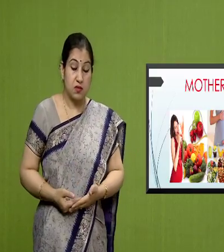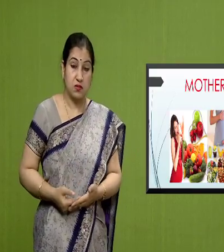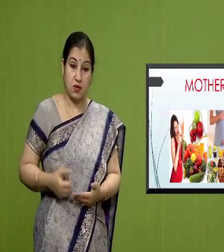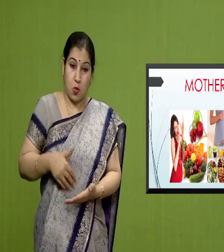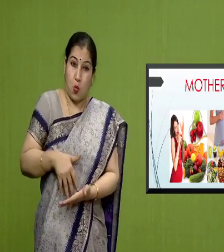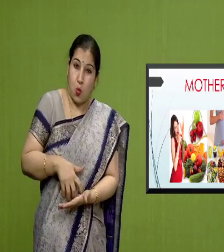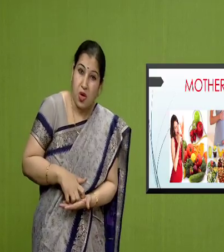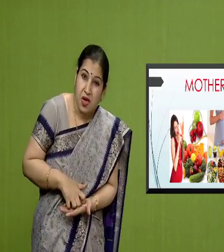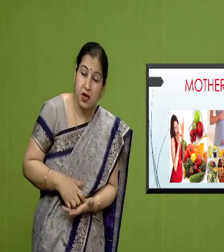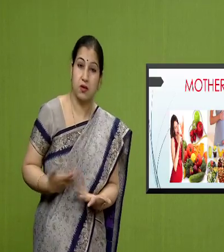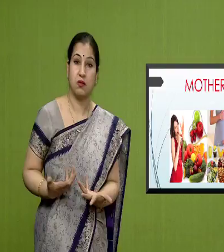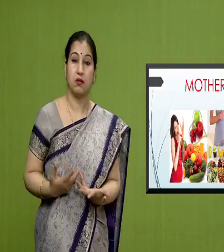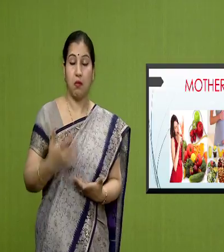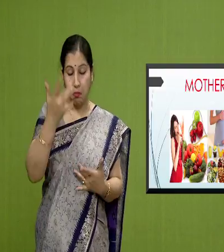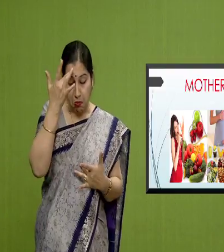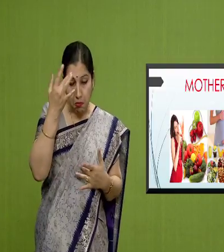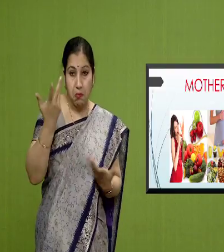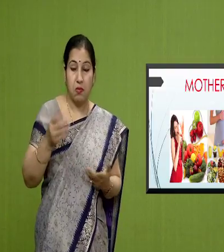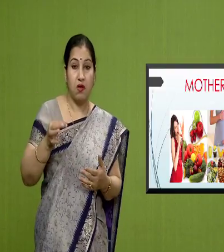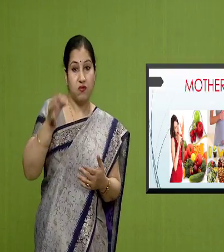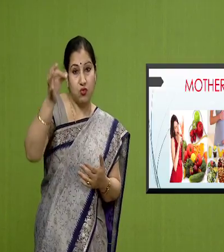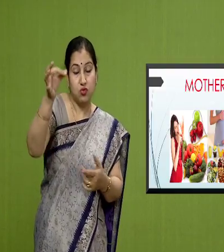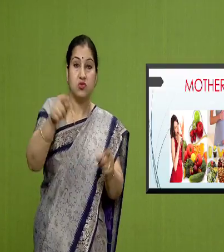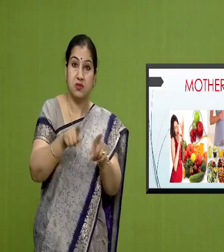and malnourished in future also.